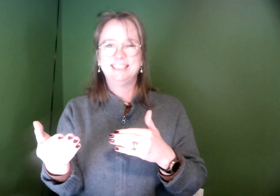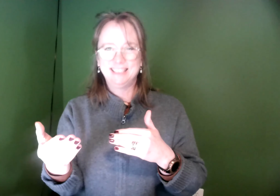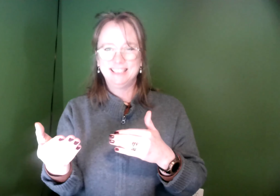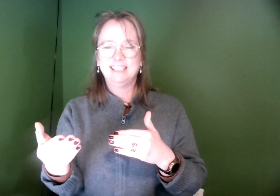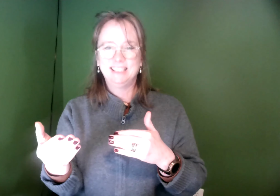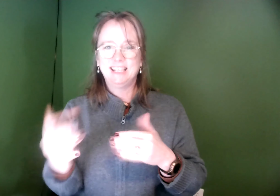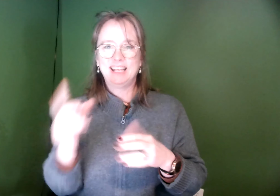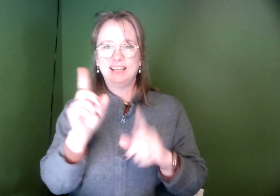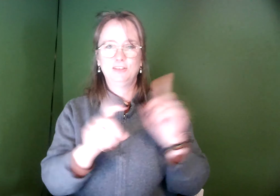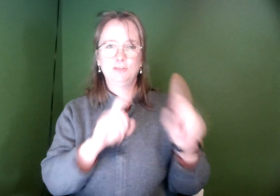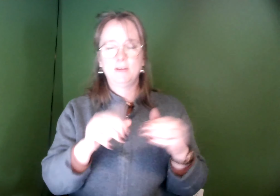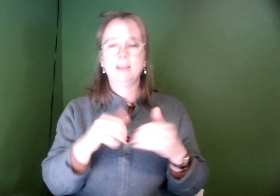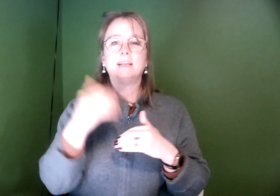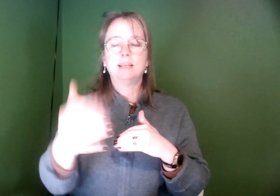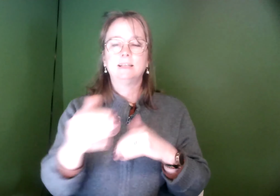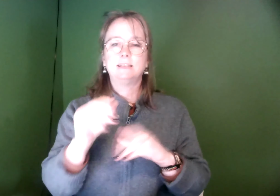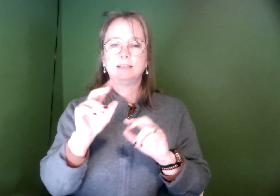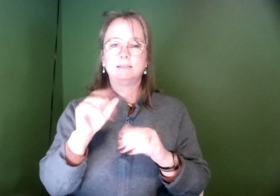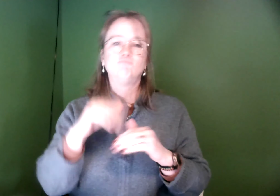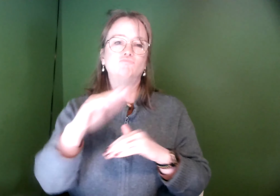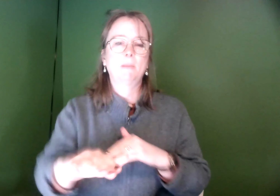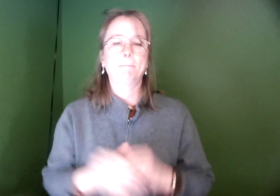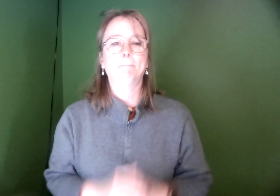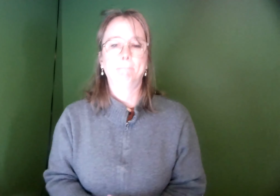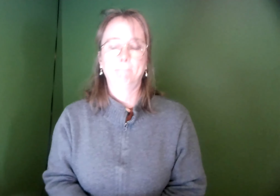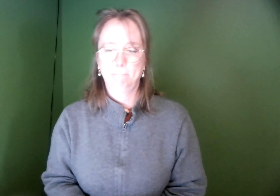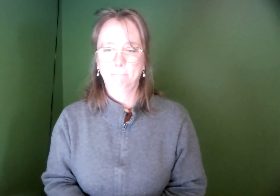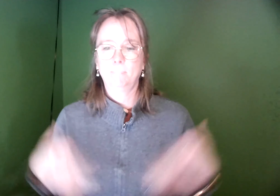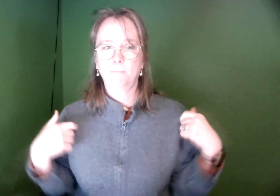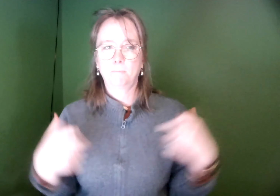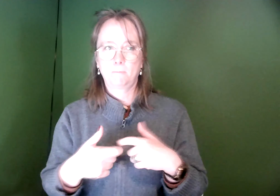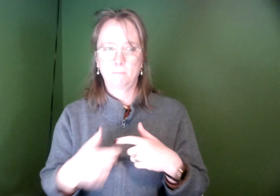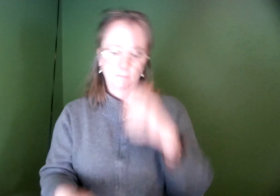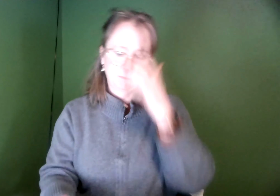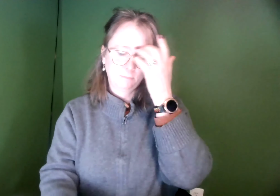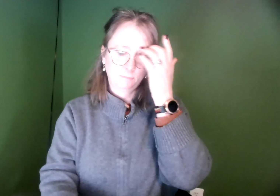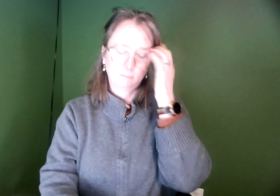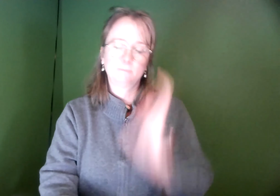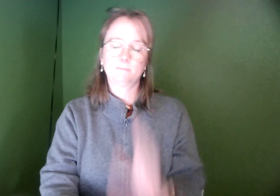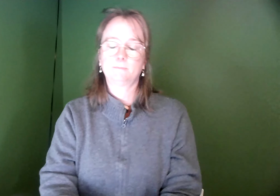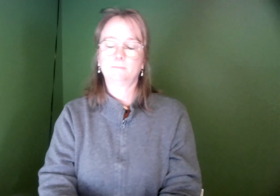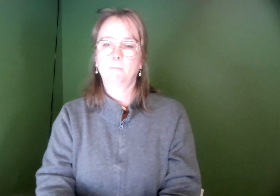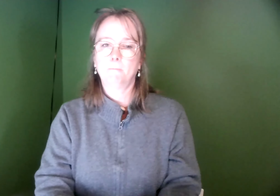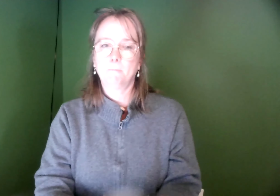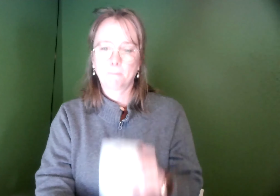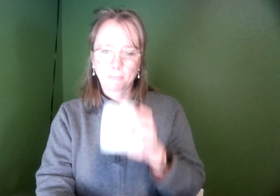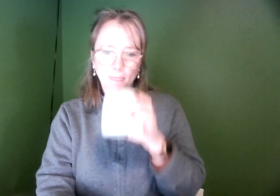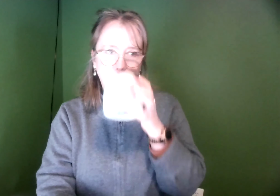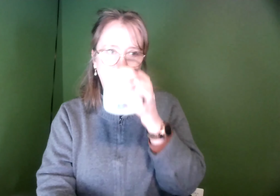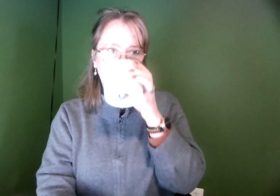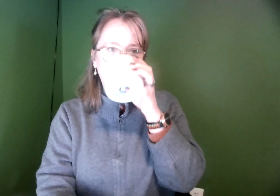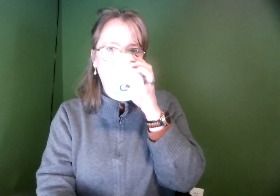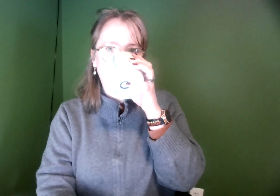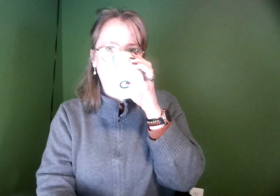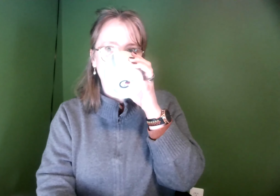survey step. Entonces yo quiero pedirles, si no recibieron una invitación, pedirse a la siguiente reunión, se lo piden a esta Joana